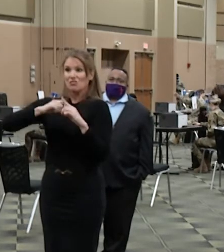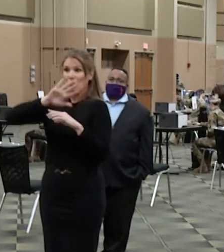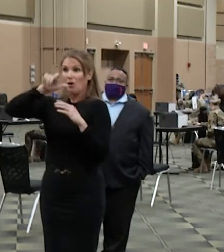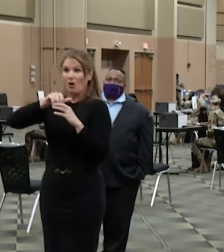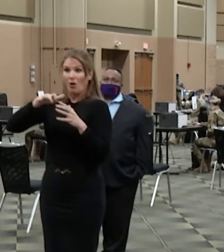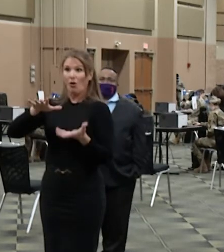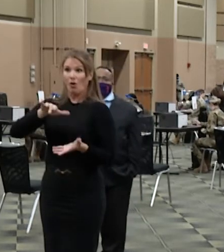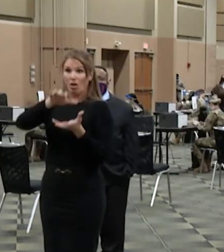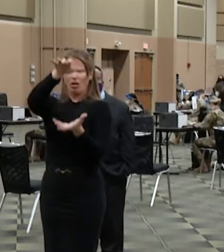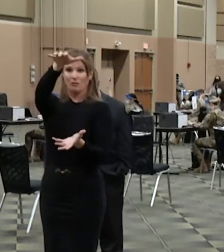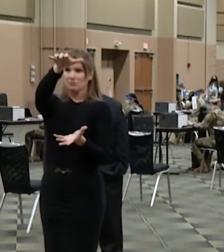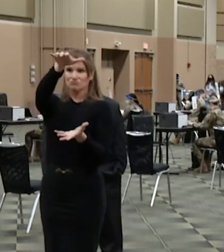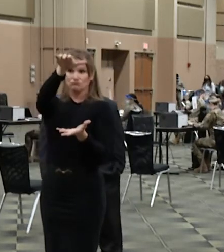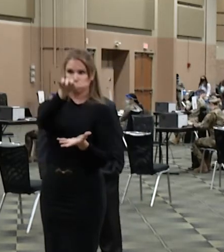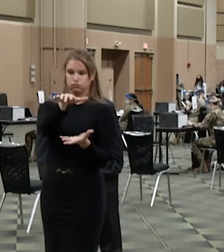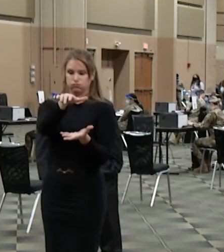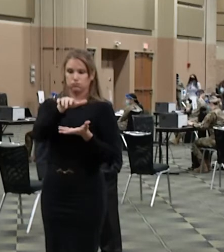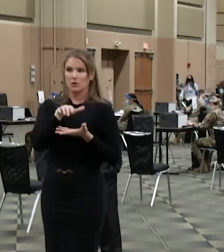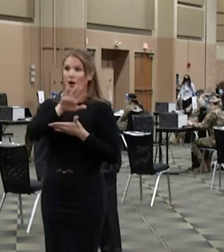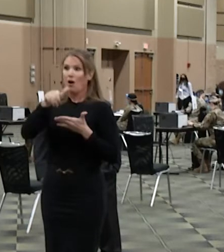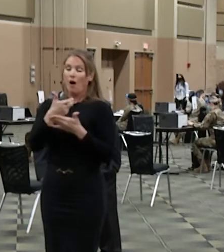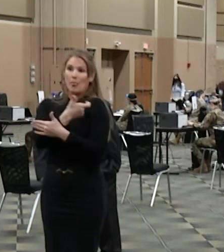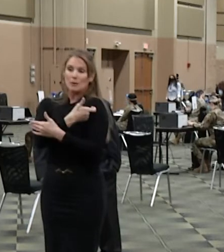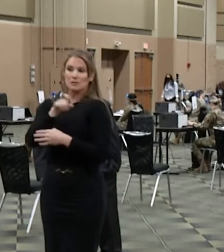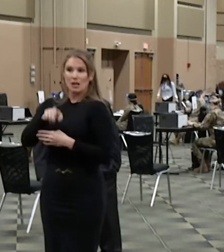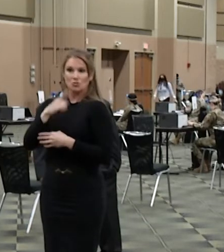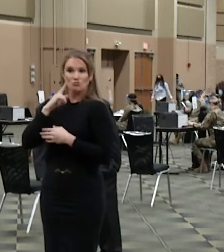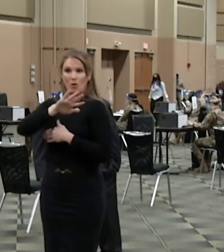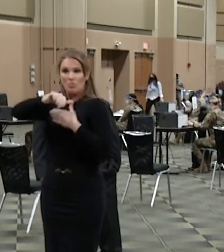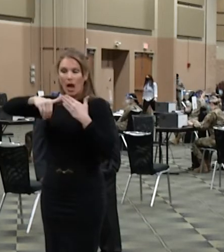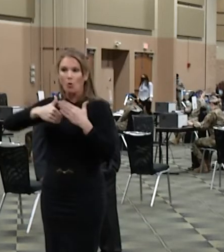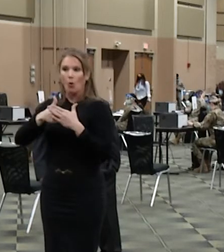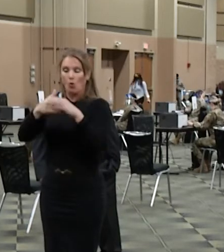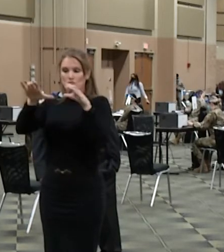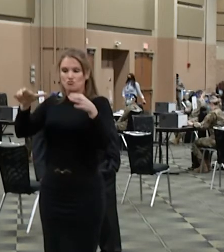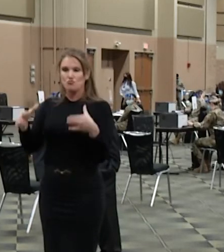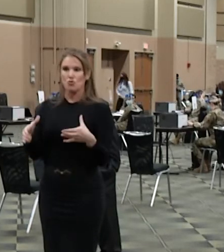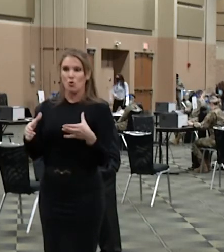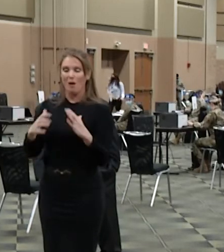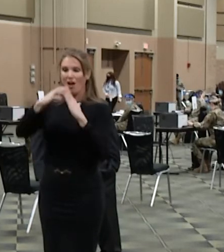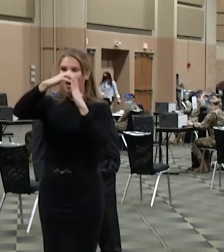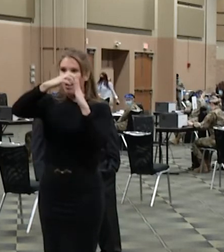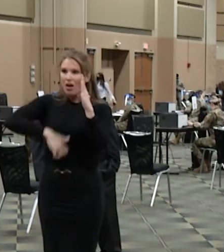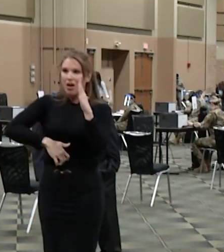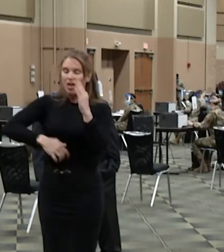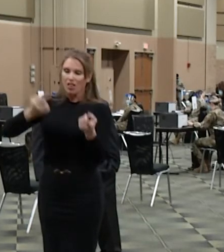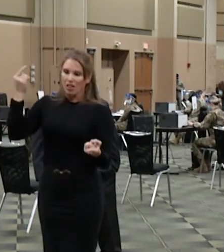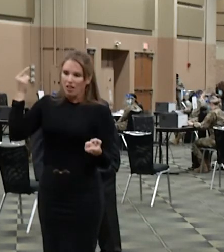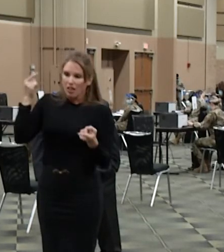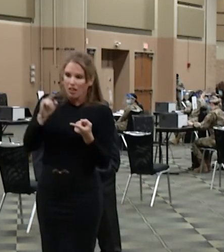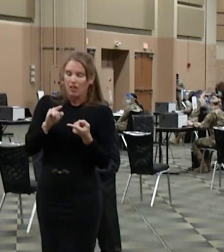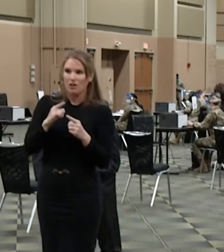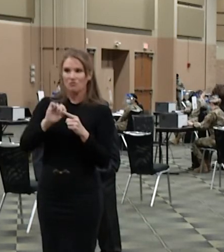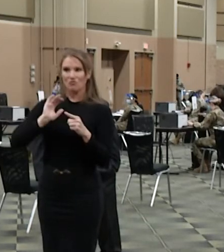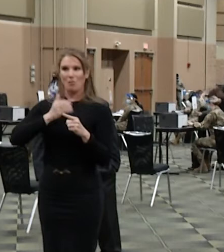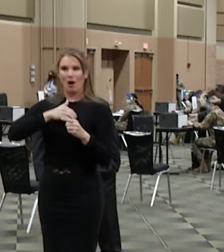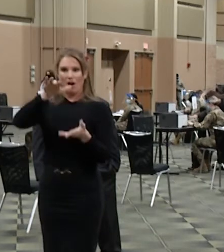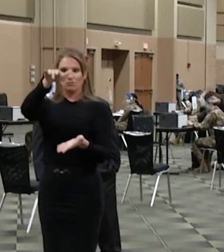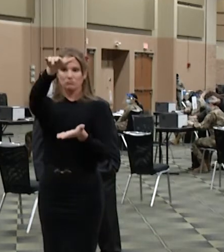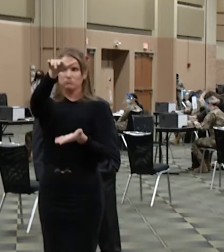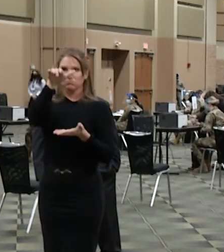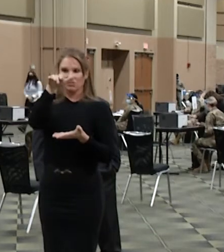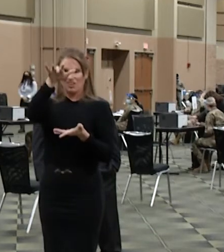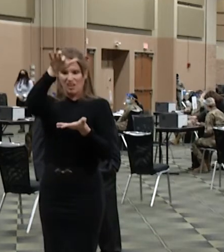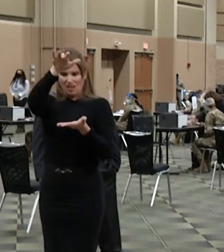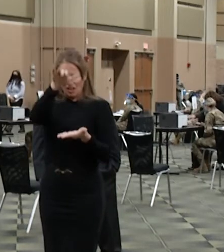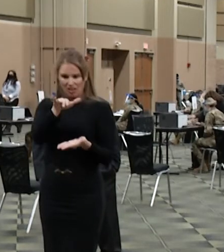allotment. All the vaccinations that are necessary for that entire group have been taken out already of our allotment. And they